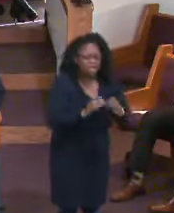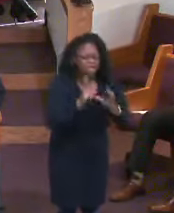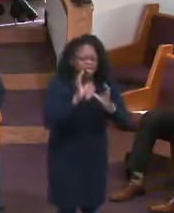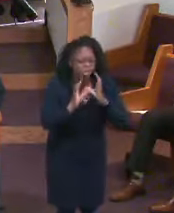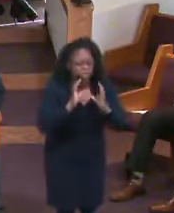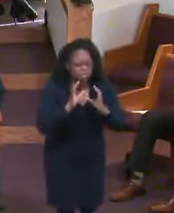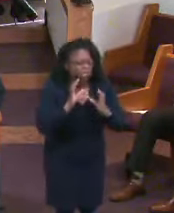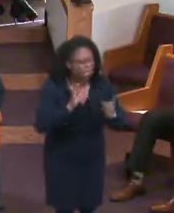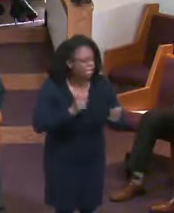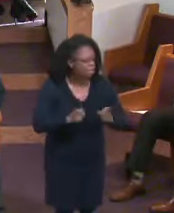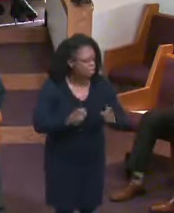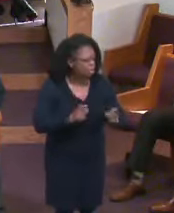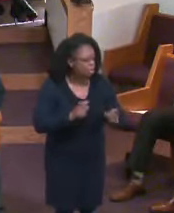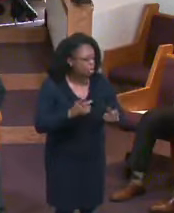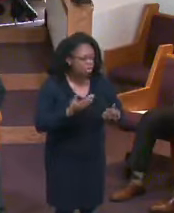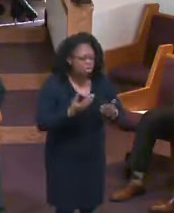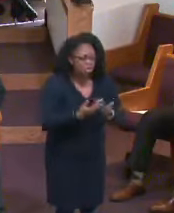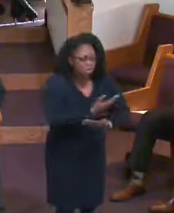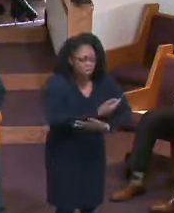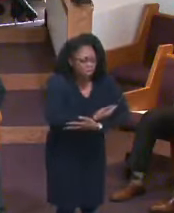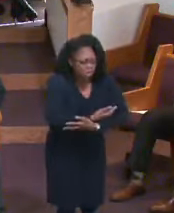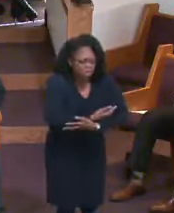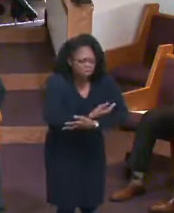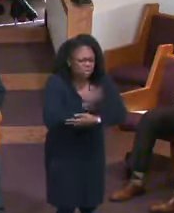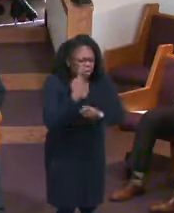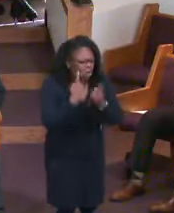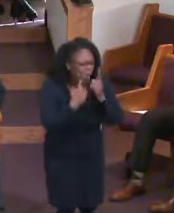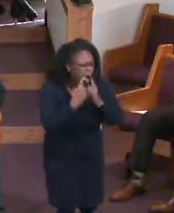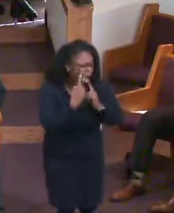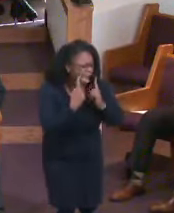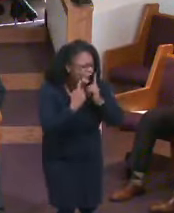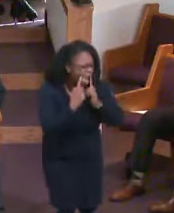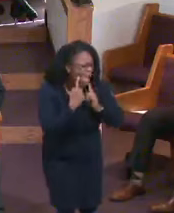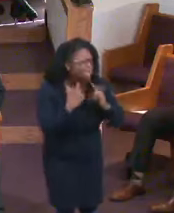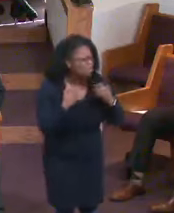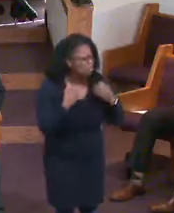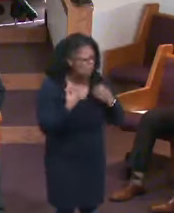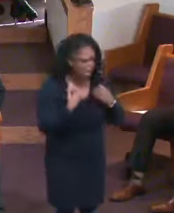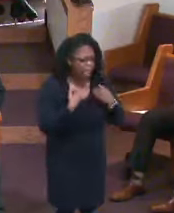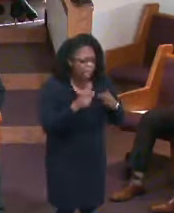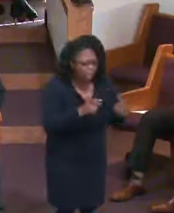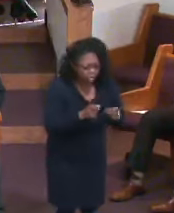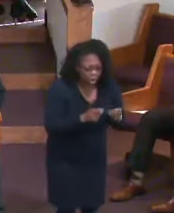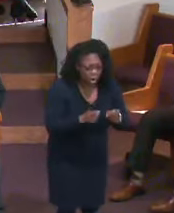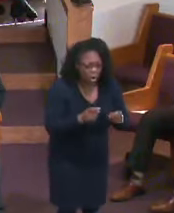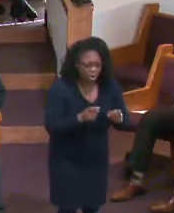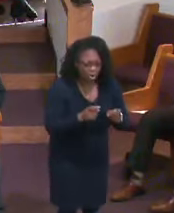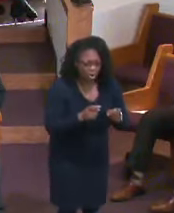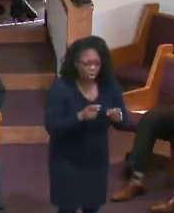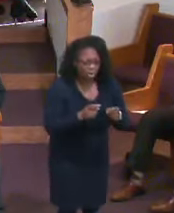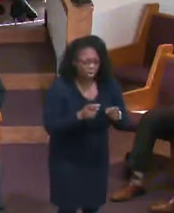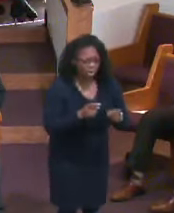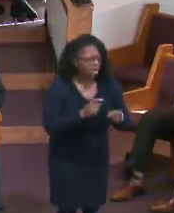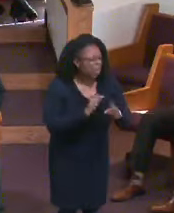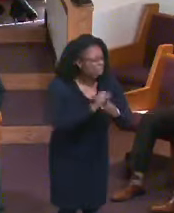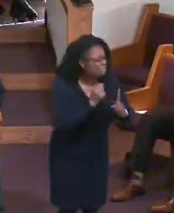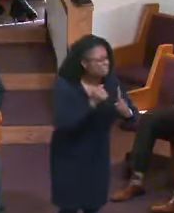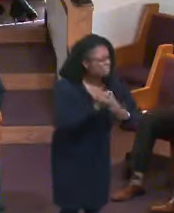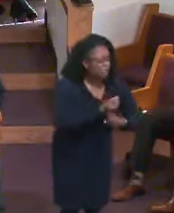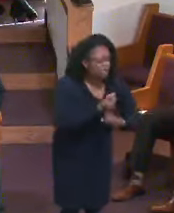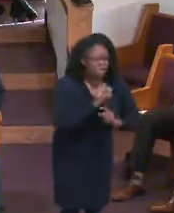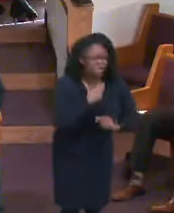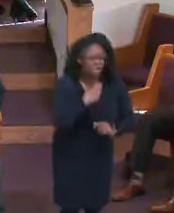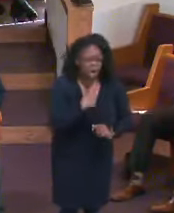control. Newborns will cry to gain some control over the situation of their